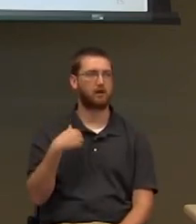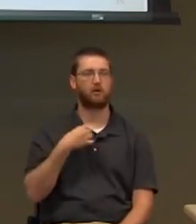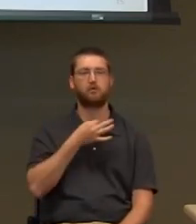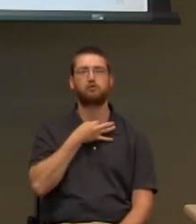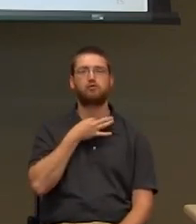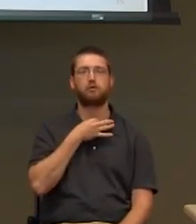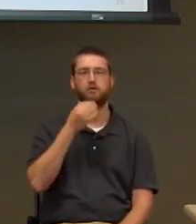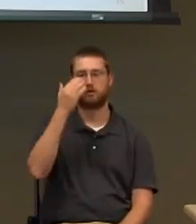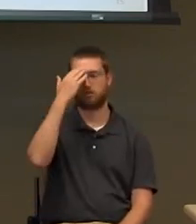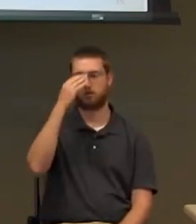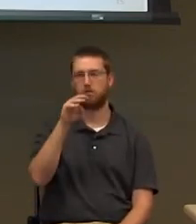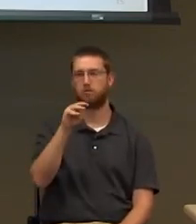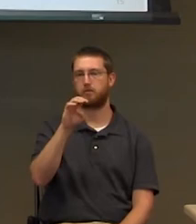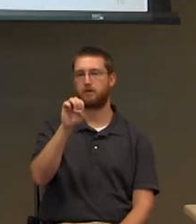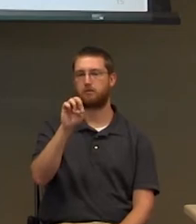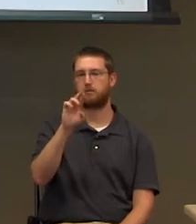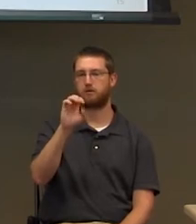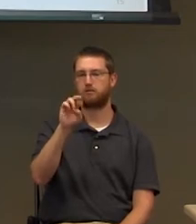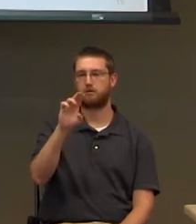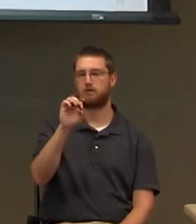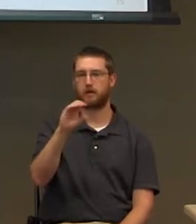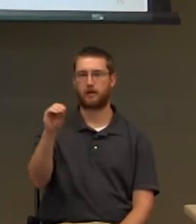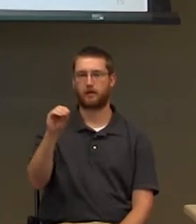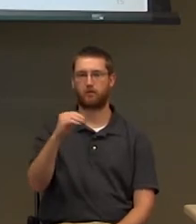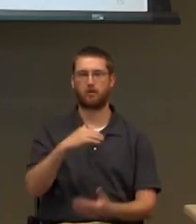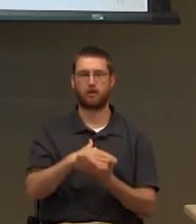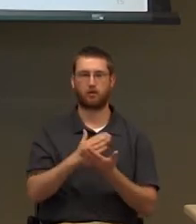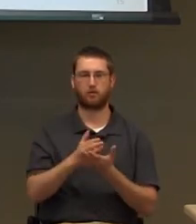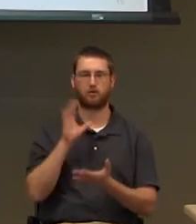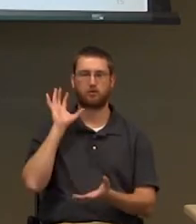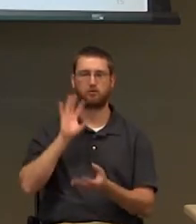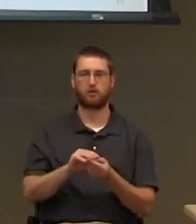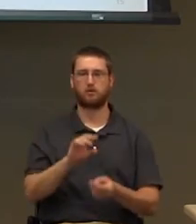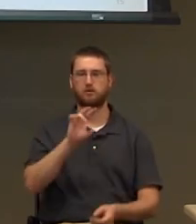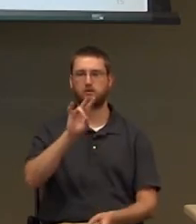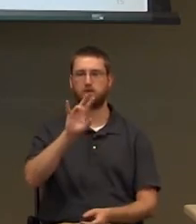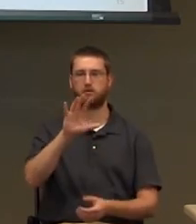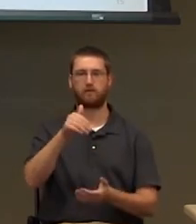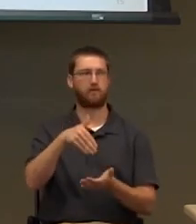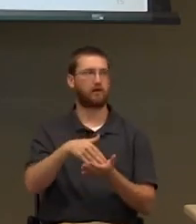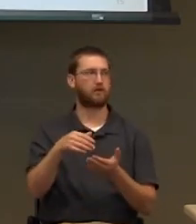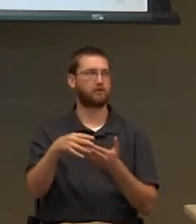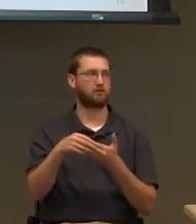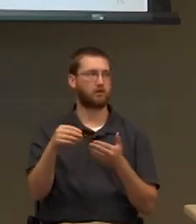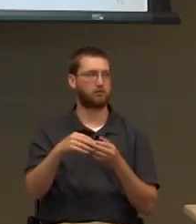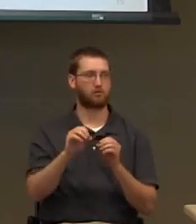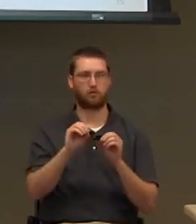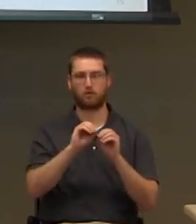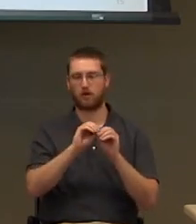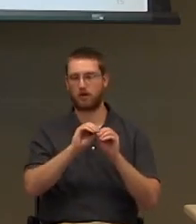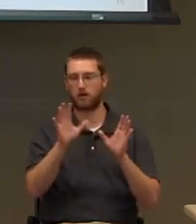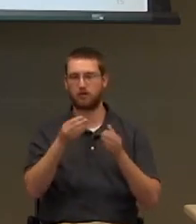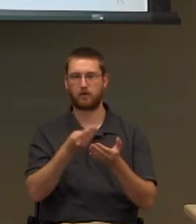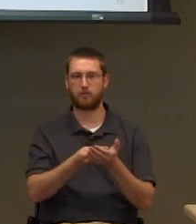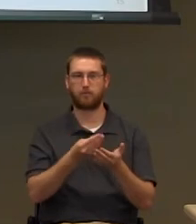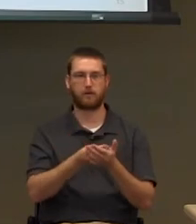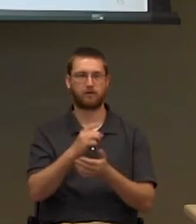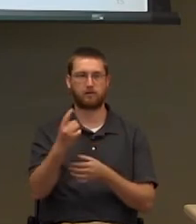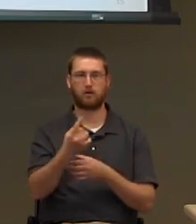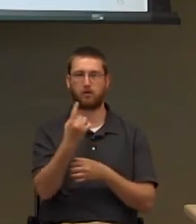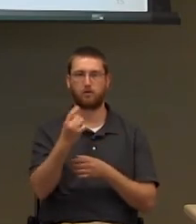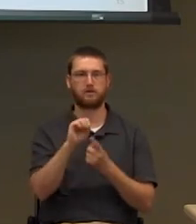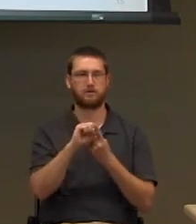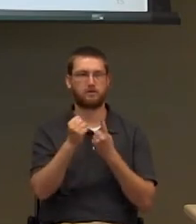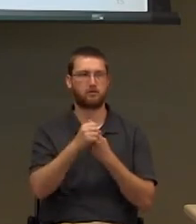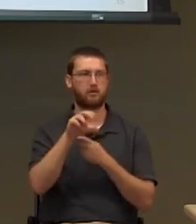curious. I know that in Mercer County, they have a total budget of $75,000 for economic development. Yep. So obviously, money is not always the situation.